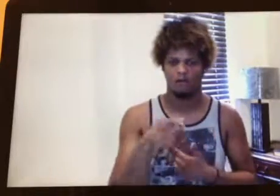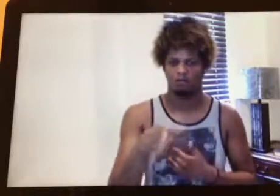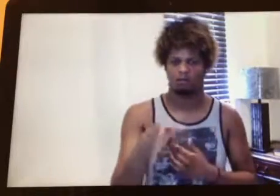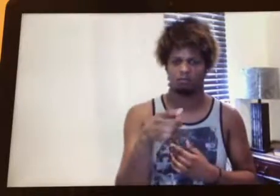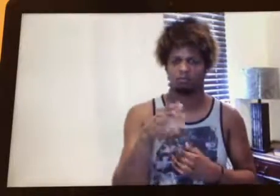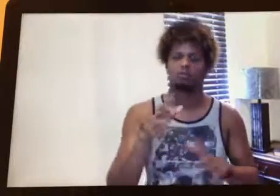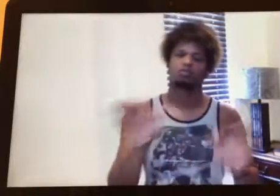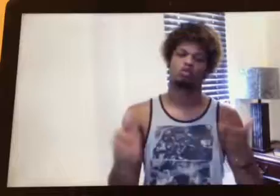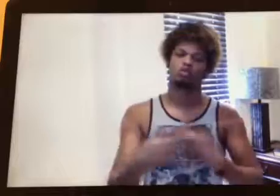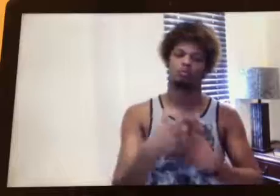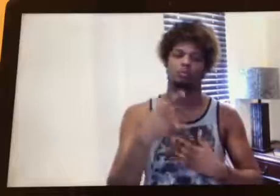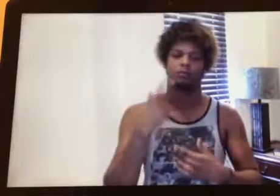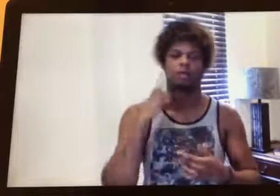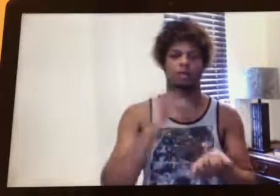we went back to the little room,